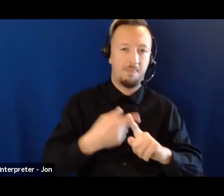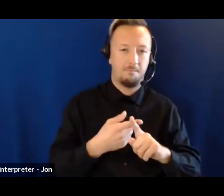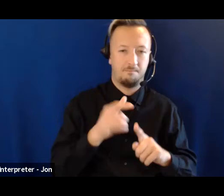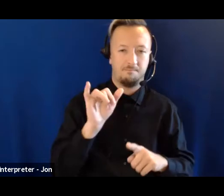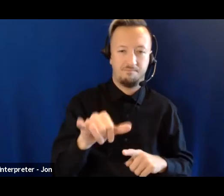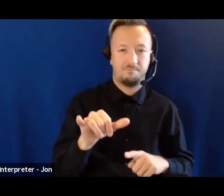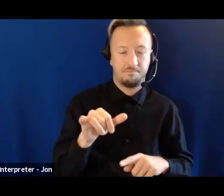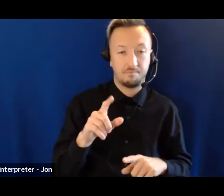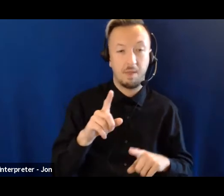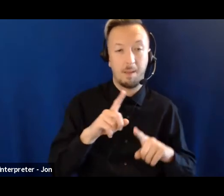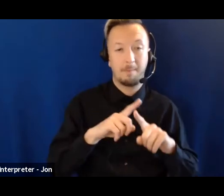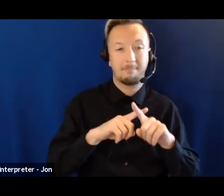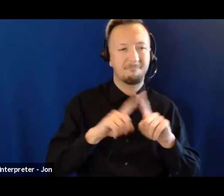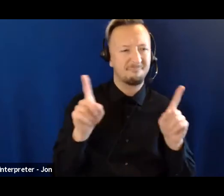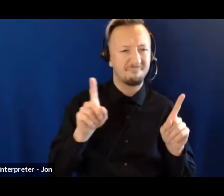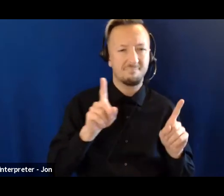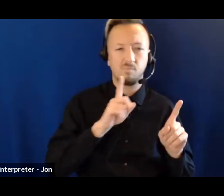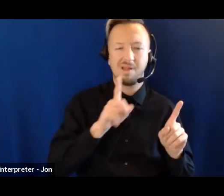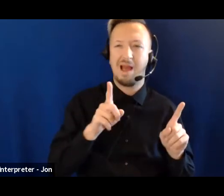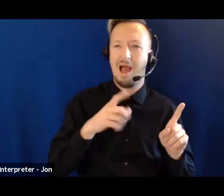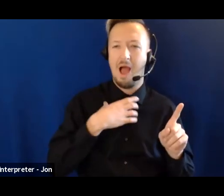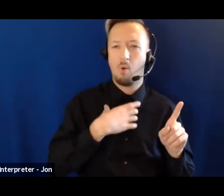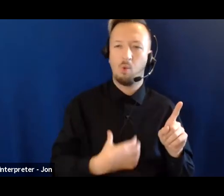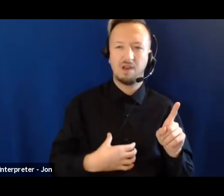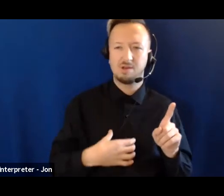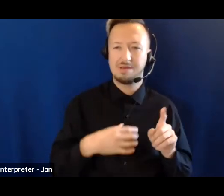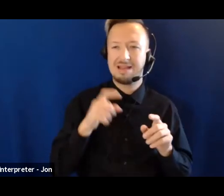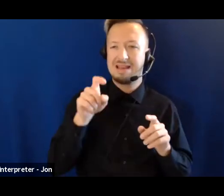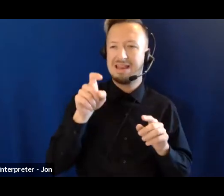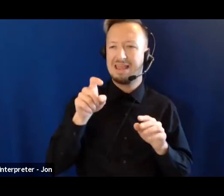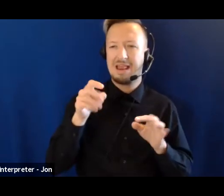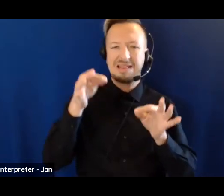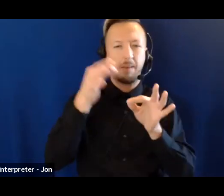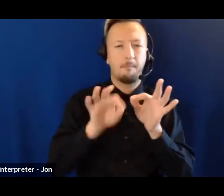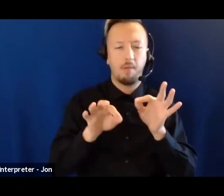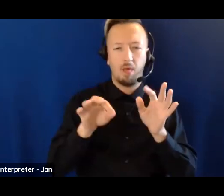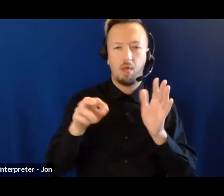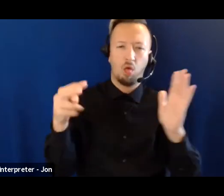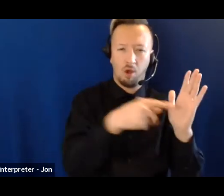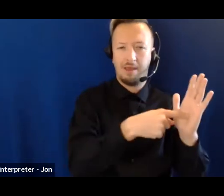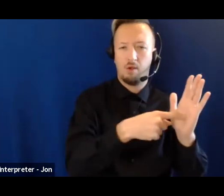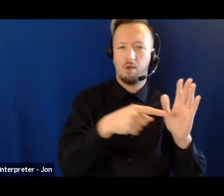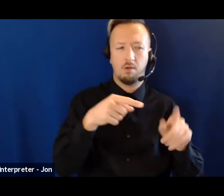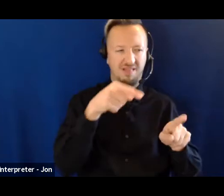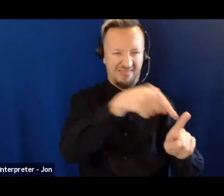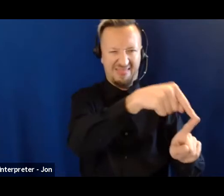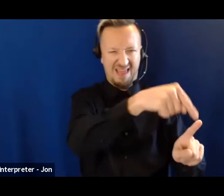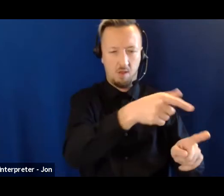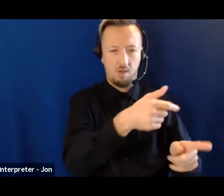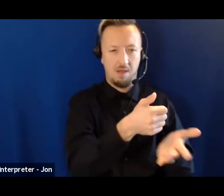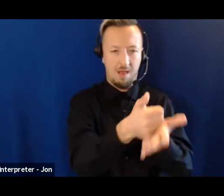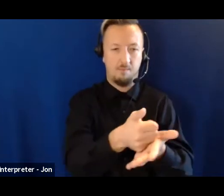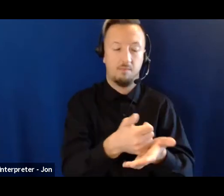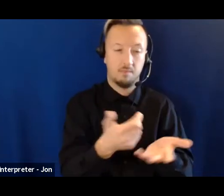this super easy, just go to this. Just go to this if you have questions, and it's just right